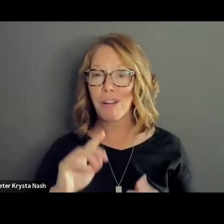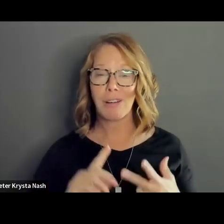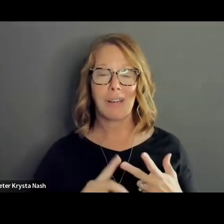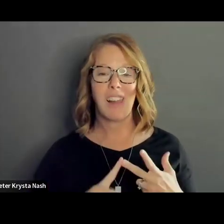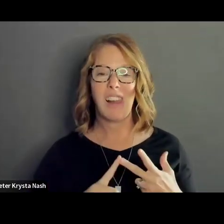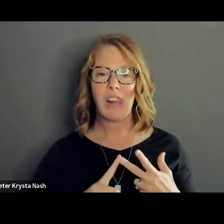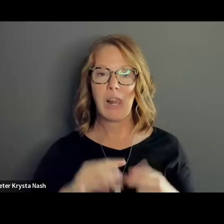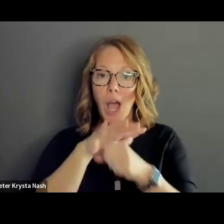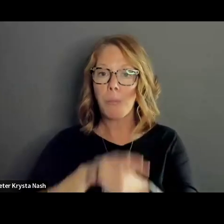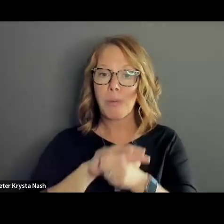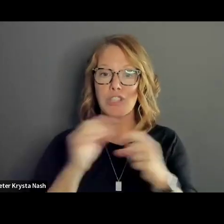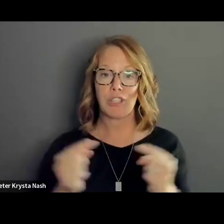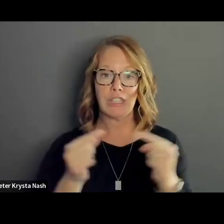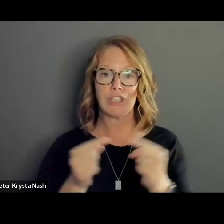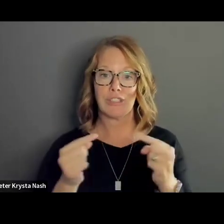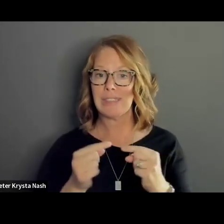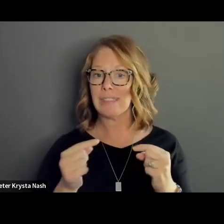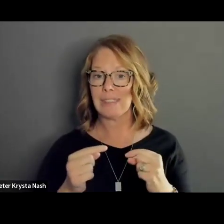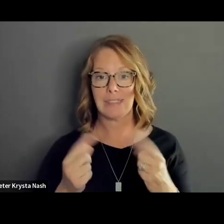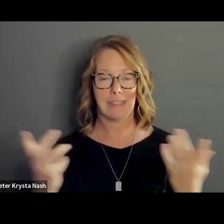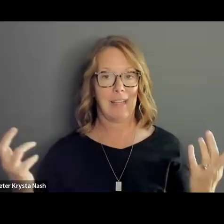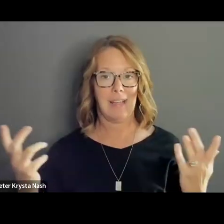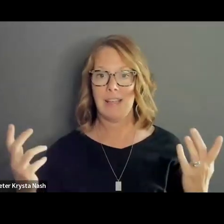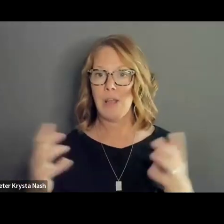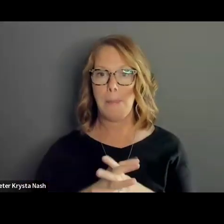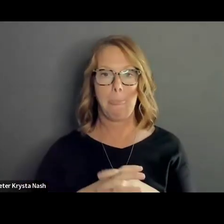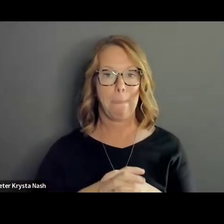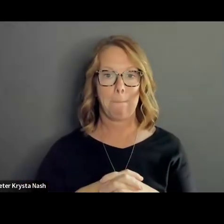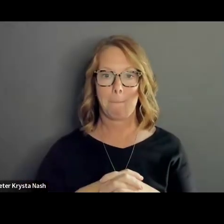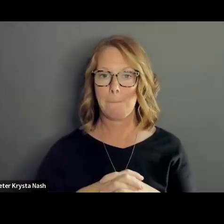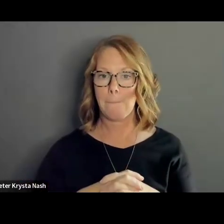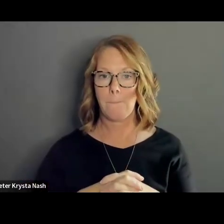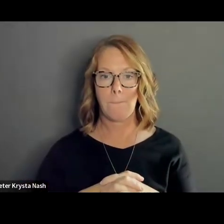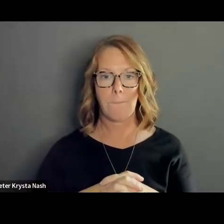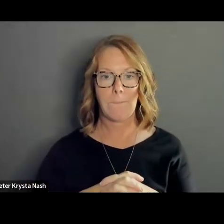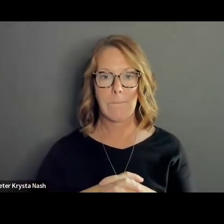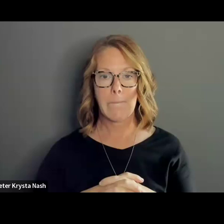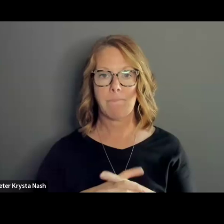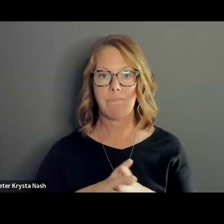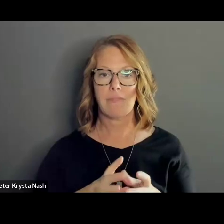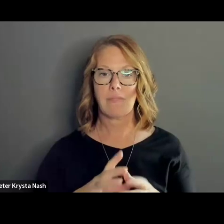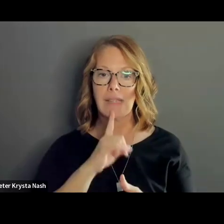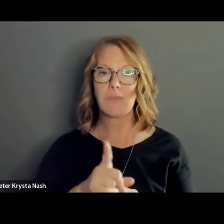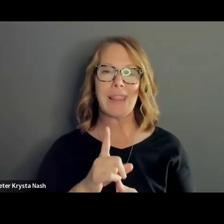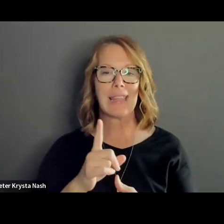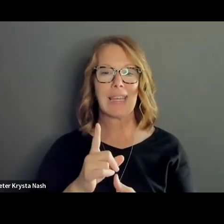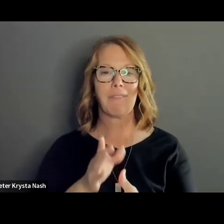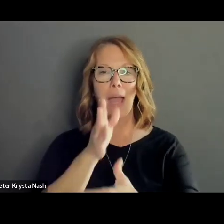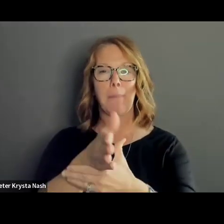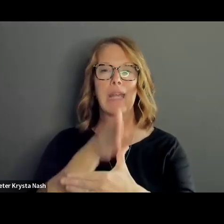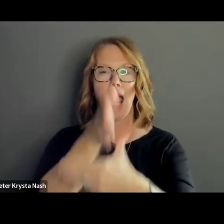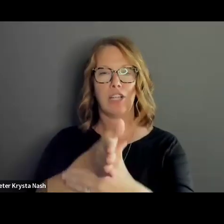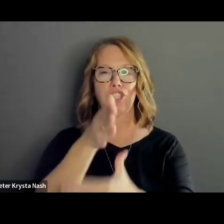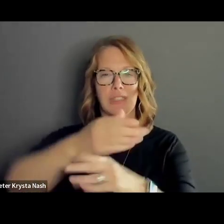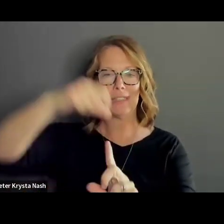be a pressure injury. It can be, usually we think of them as noxious, or I call them obnoxious stimulations,